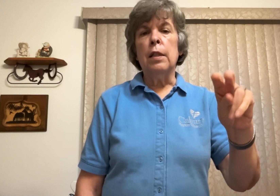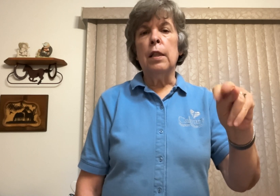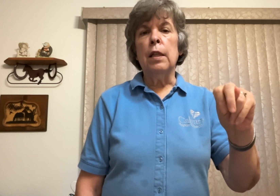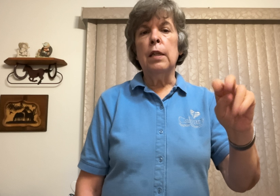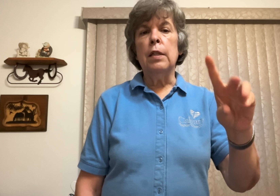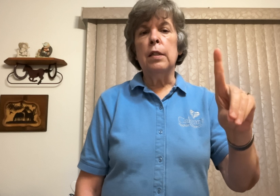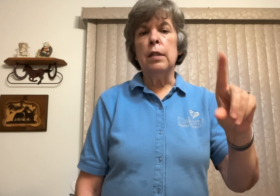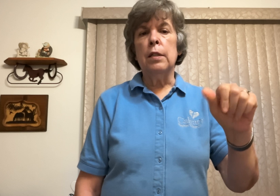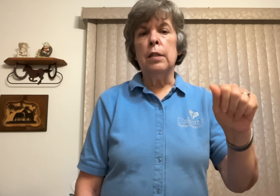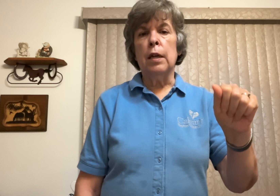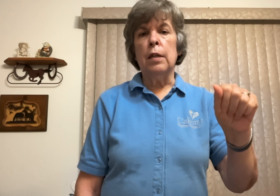Linda,